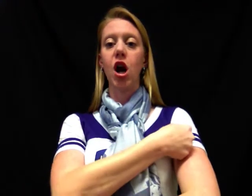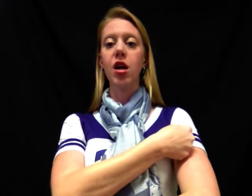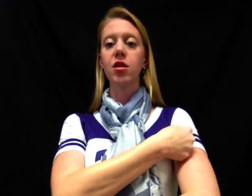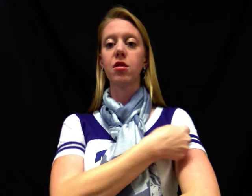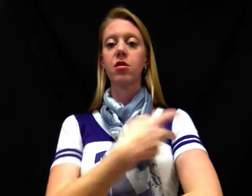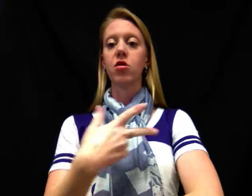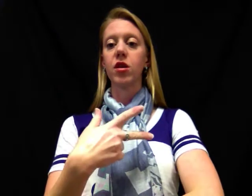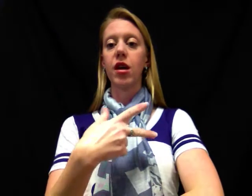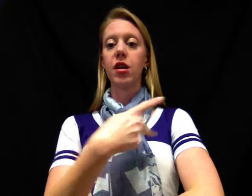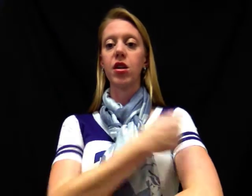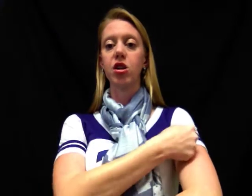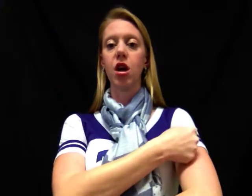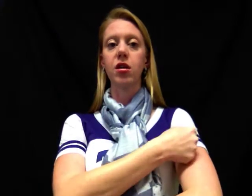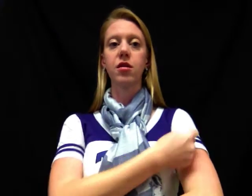shot, to get a shot.